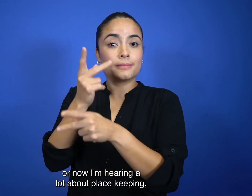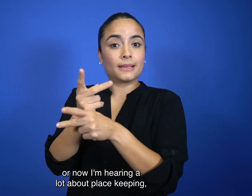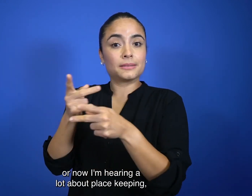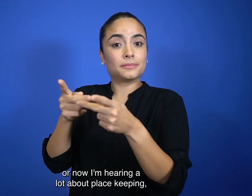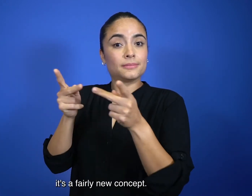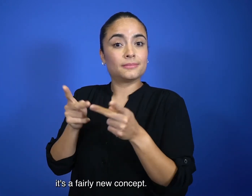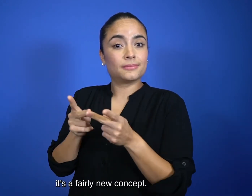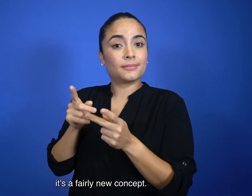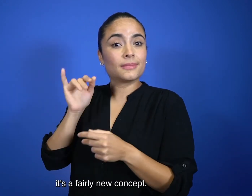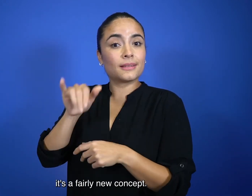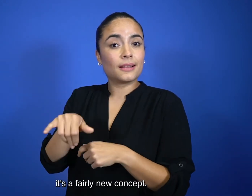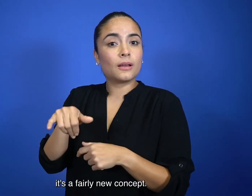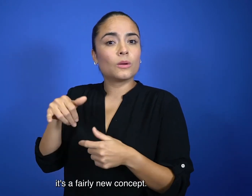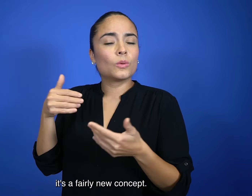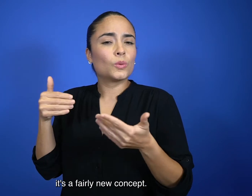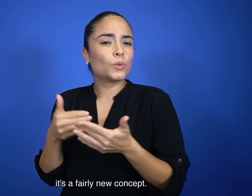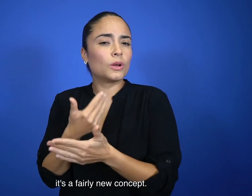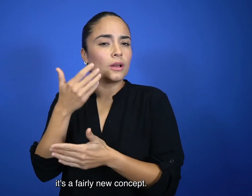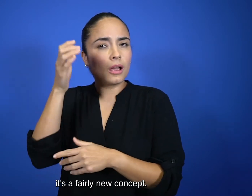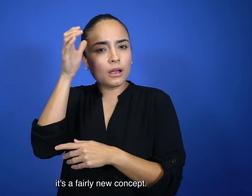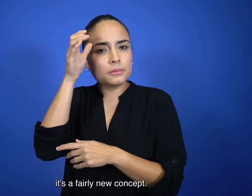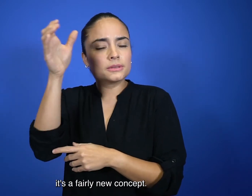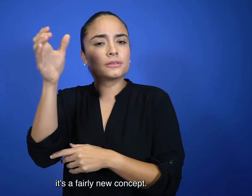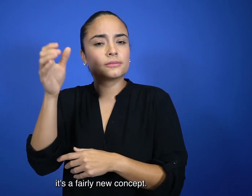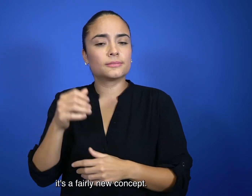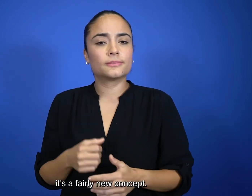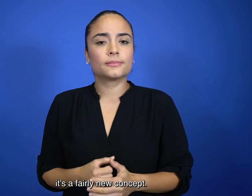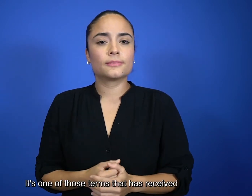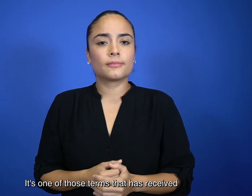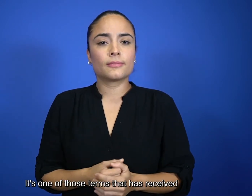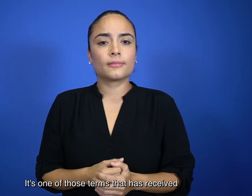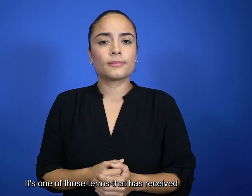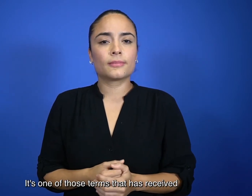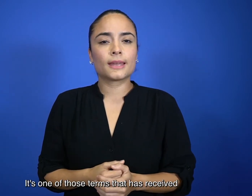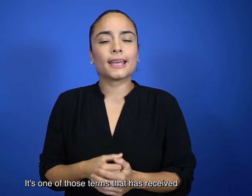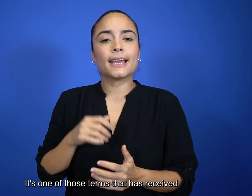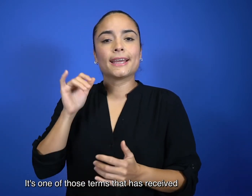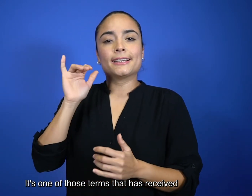placekeeping. It's a fairly new concept. It's one of those terms that